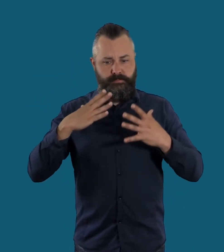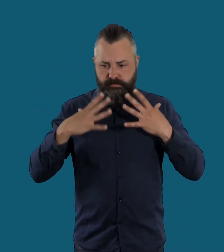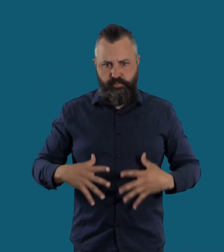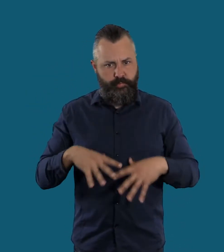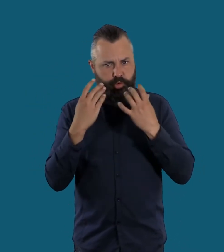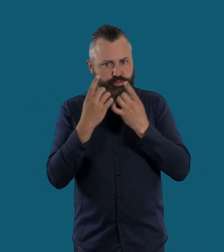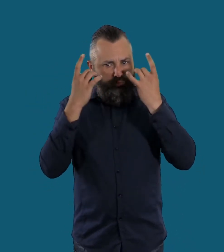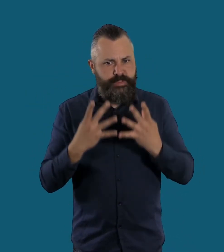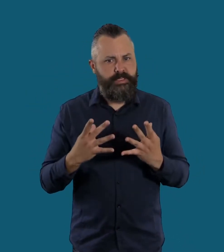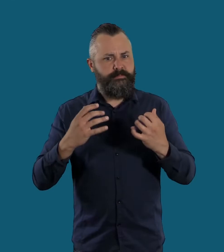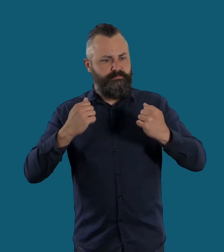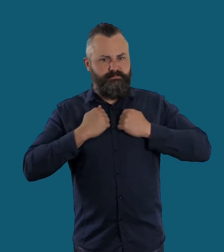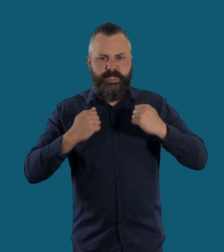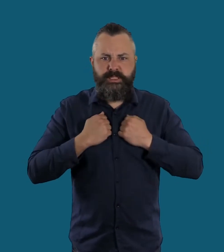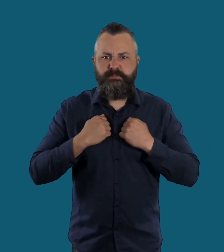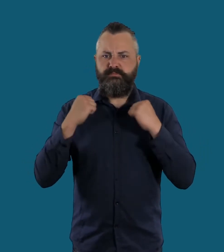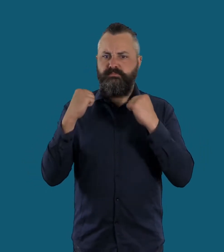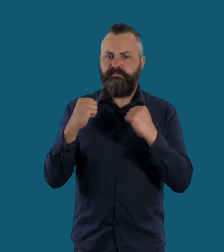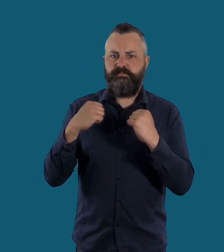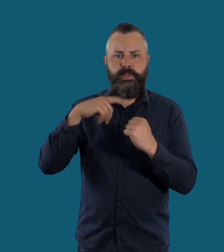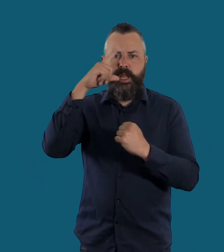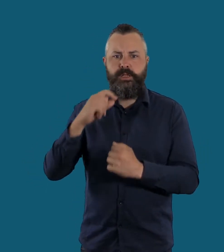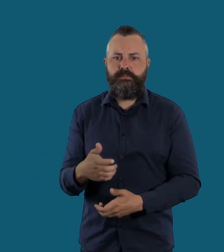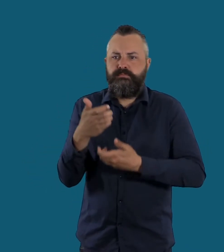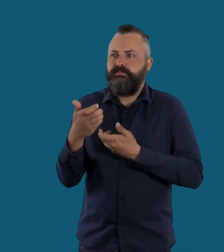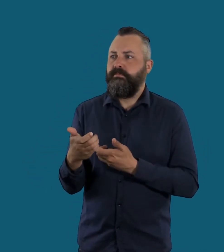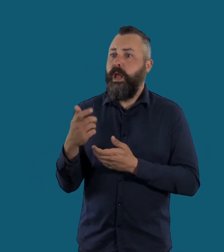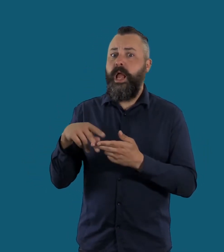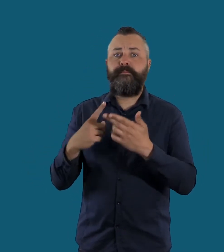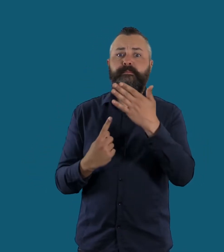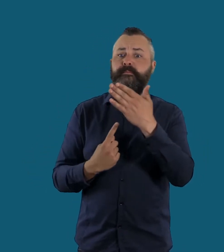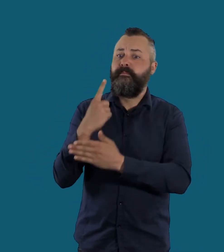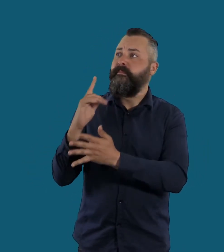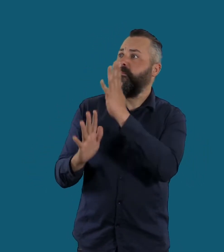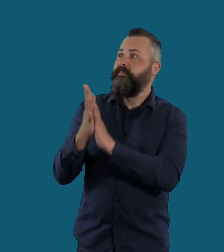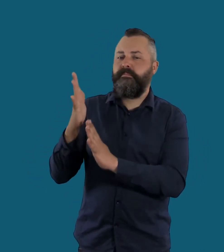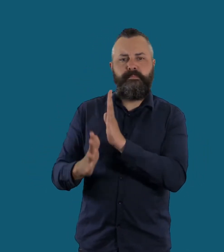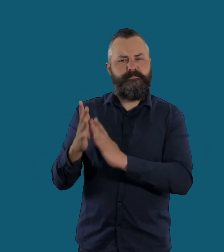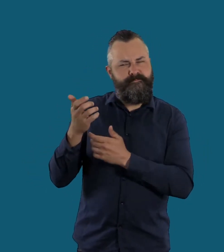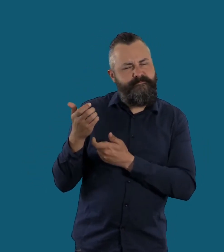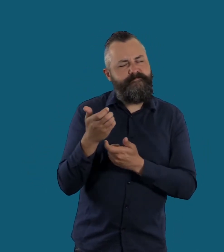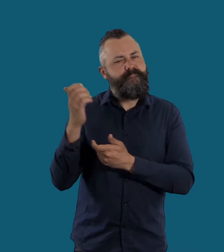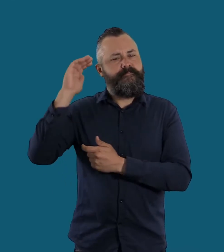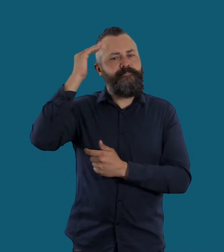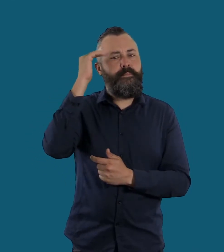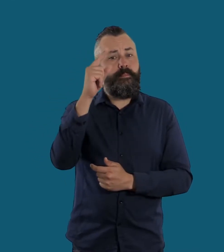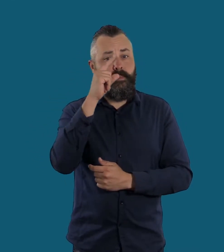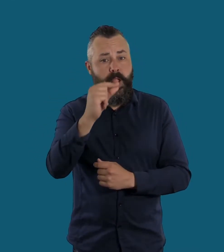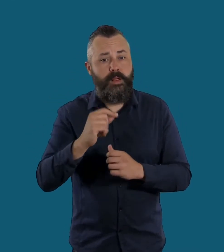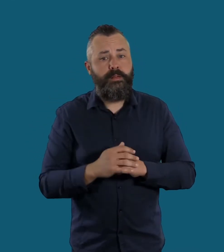You must be well prepared and able to actively defend your home if a fire starts. This means you have the right equipment and resources to put out fires